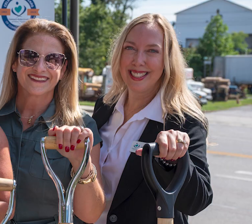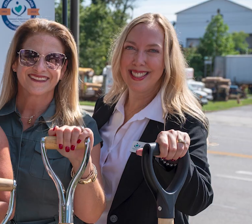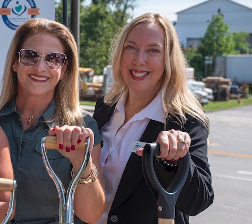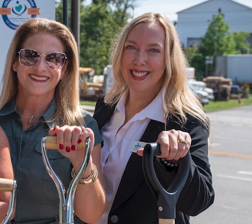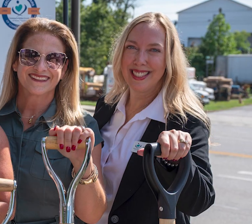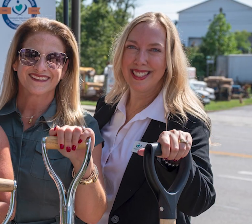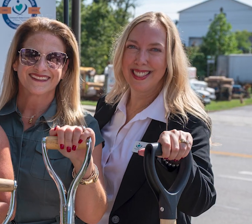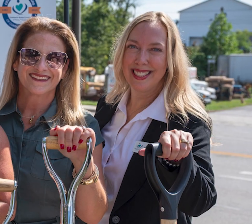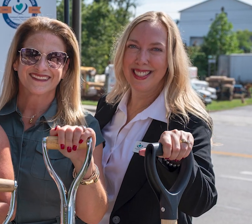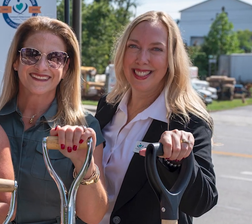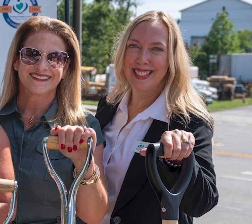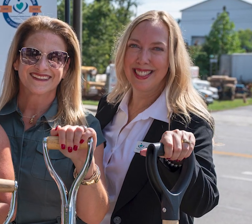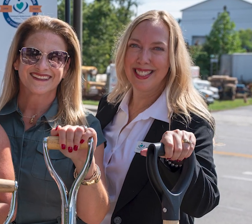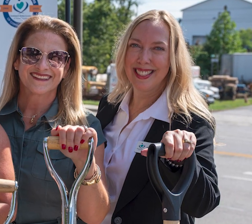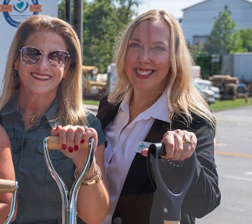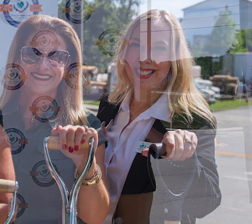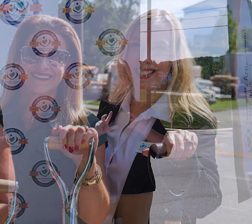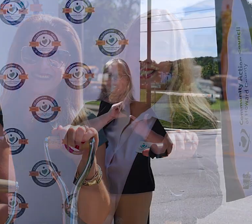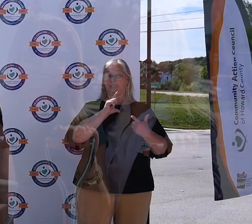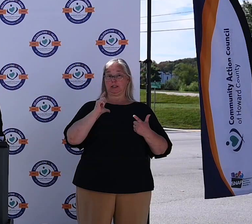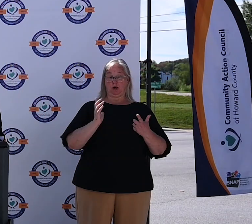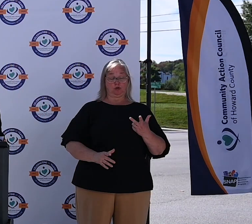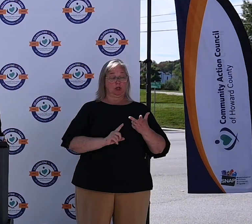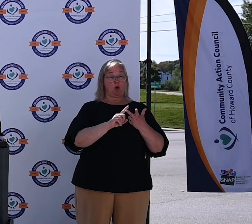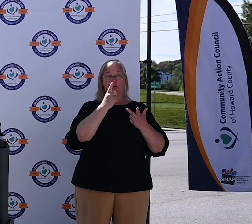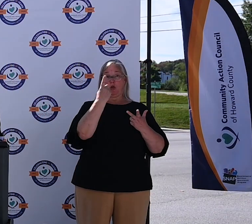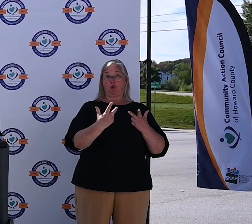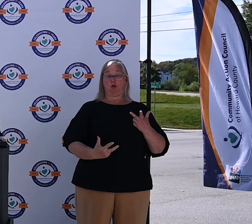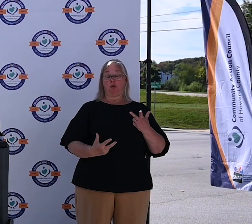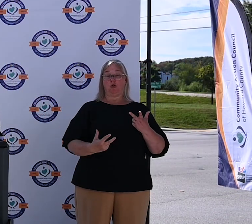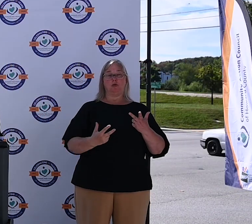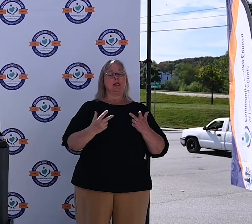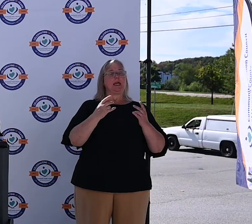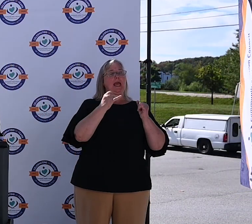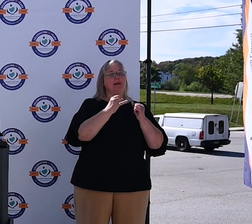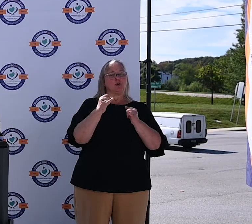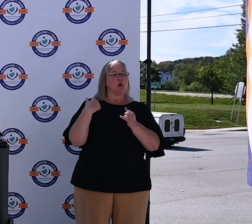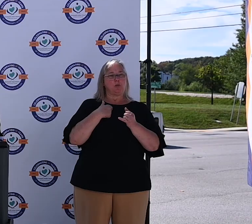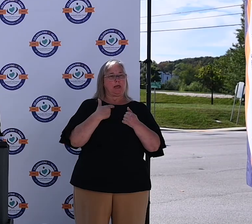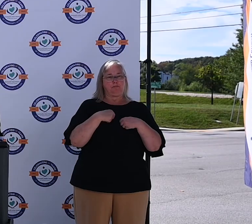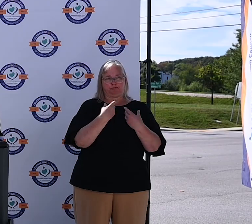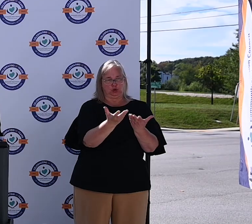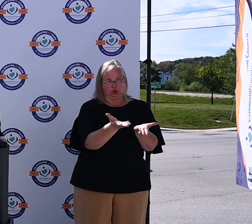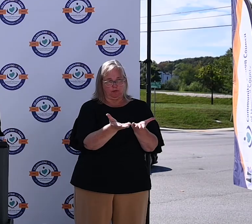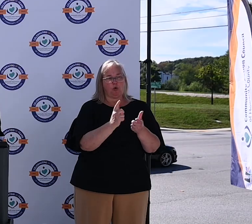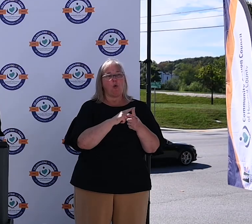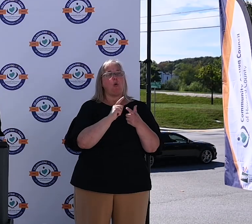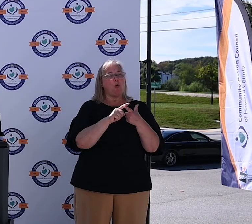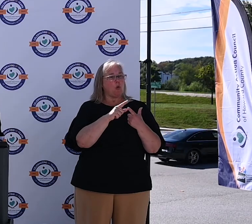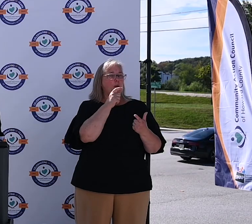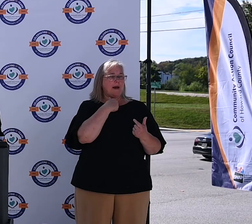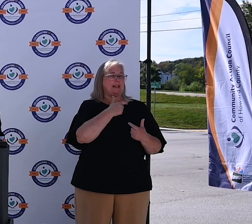1/3 community partners, 1/3 legislators, and 1/3 individuals that we serve or who have lived experience.